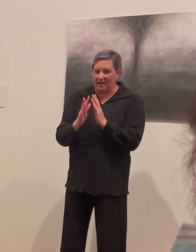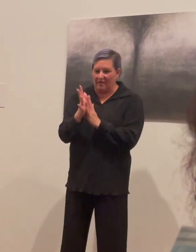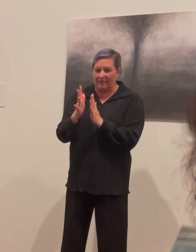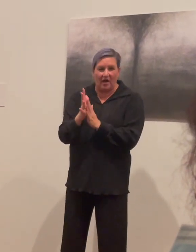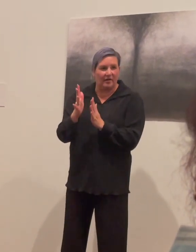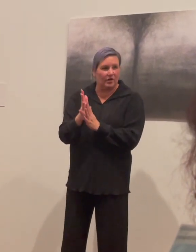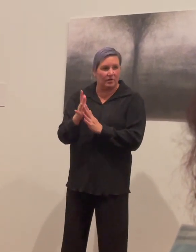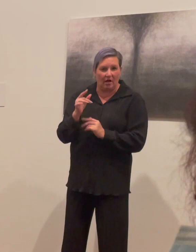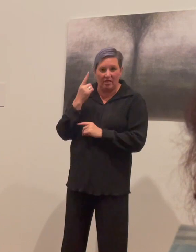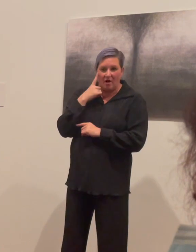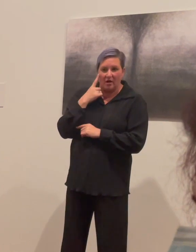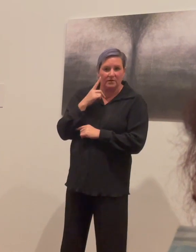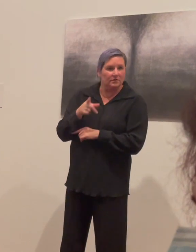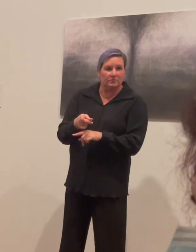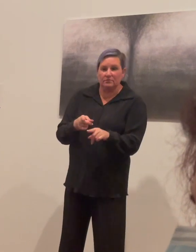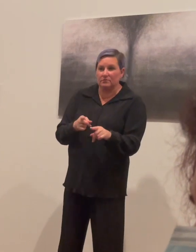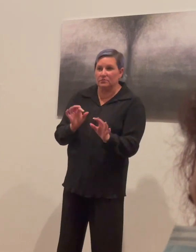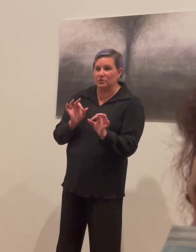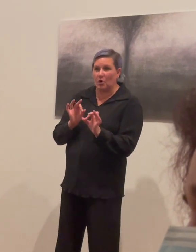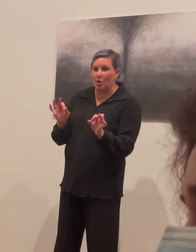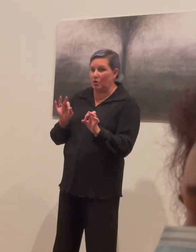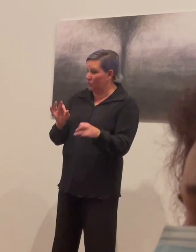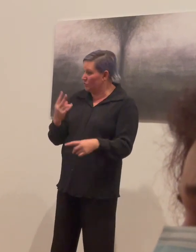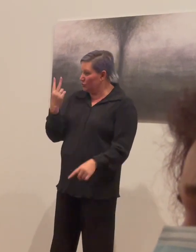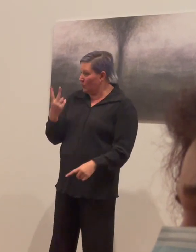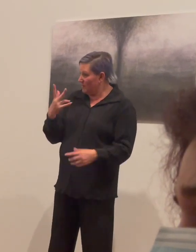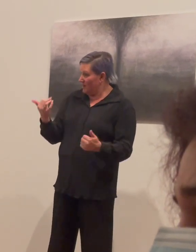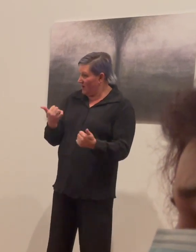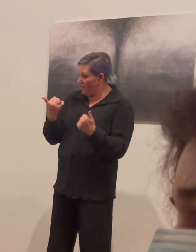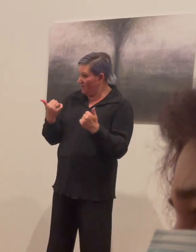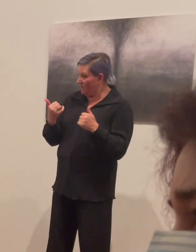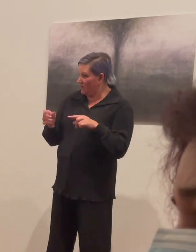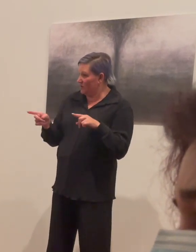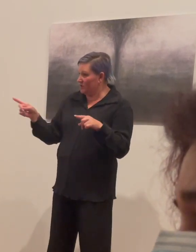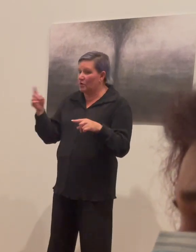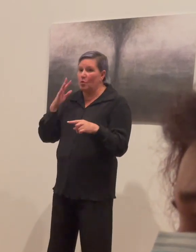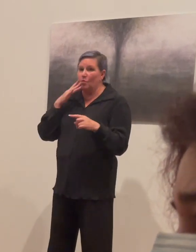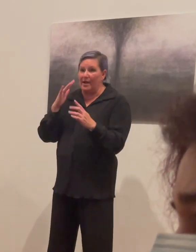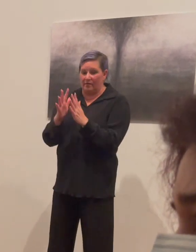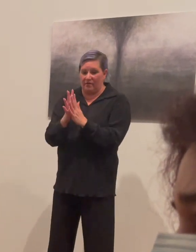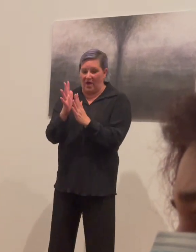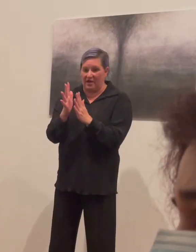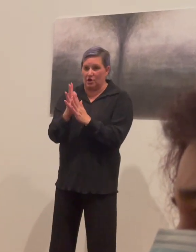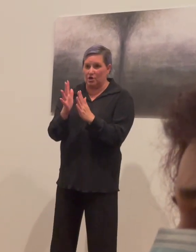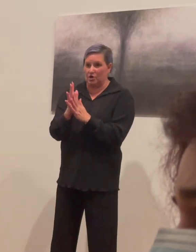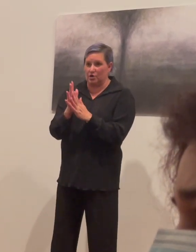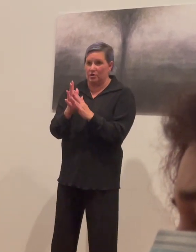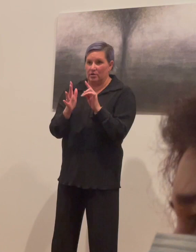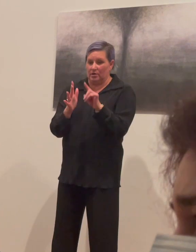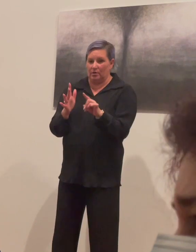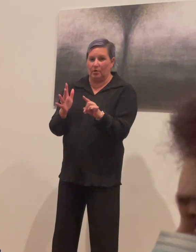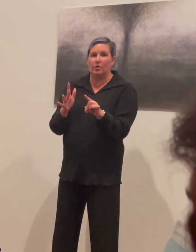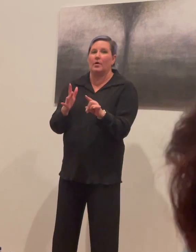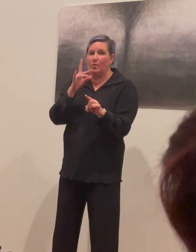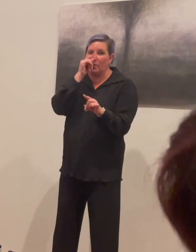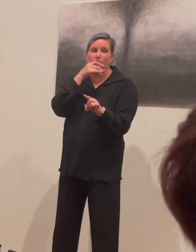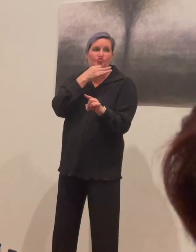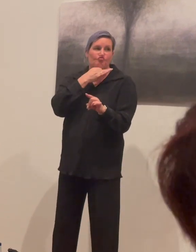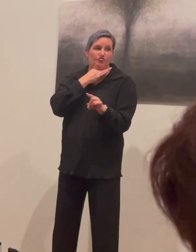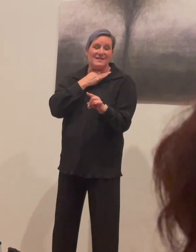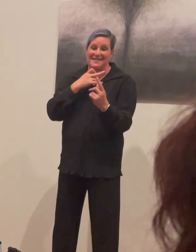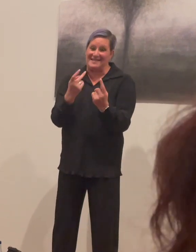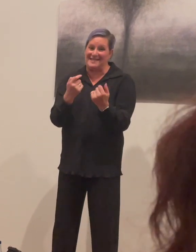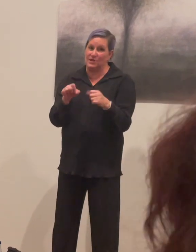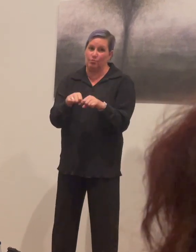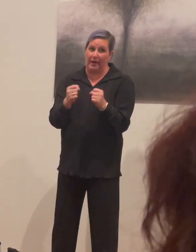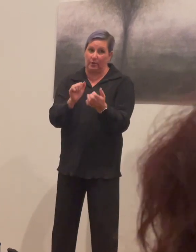That's fabulous. Yeah. That's really good. Twice is enough, because every time you fire it, I believe there's a big risk that something will go wrong and you're spending